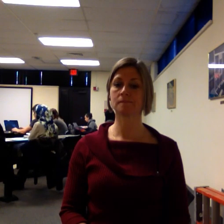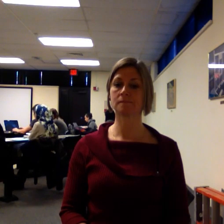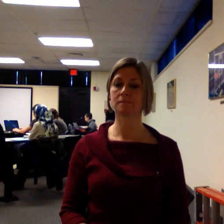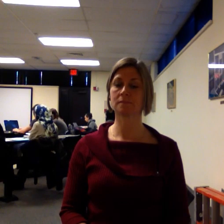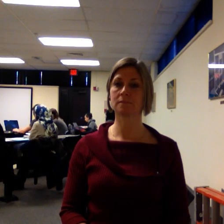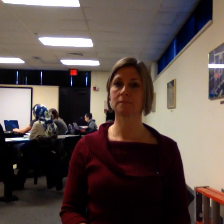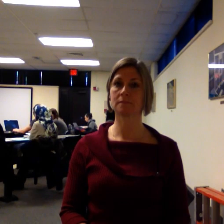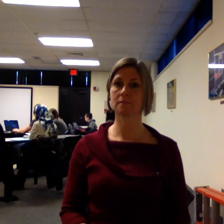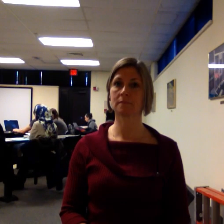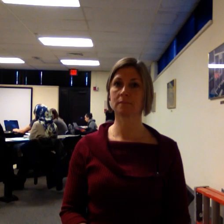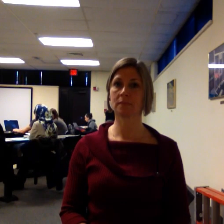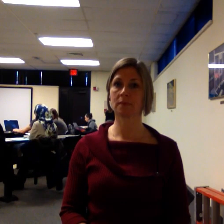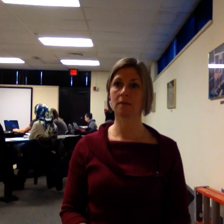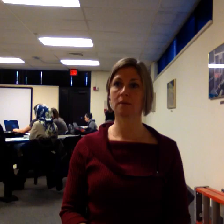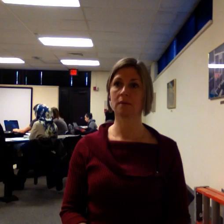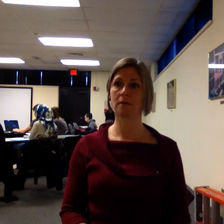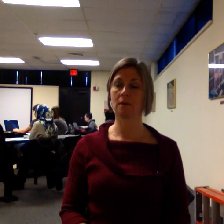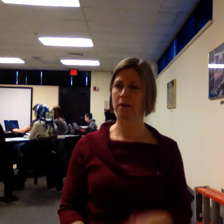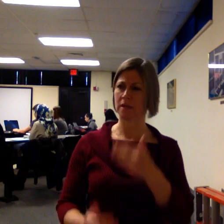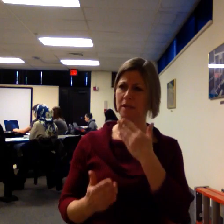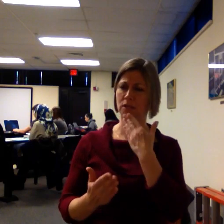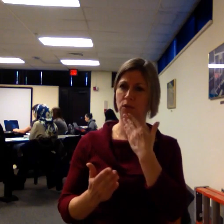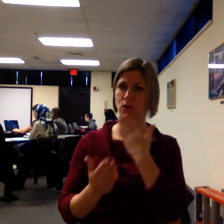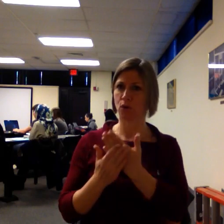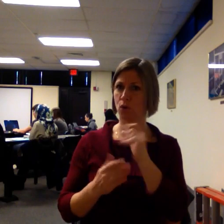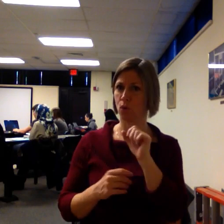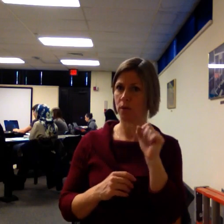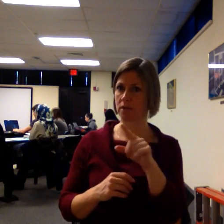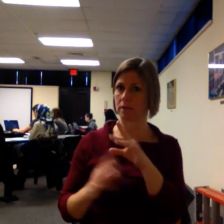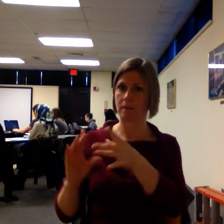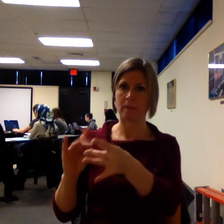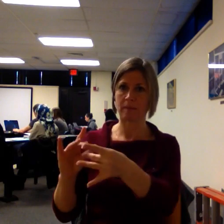Good question. I don't think anybody had asked me that one yet, so.